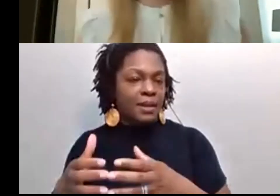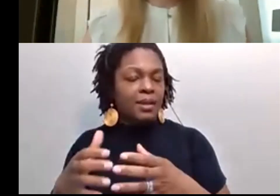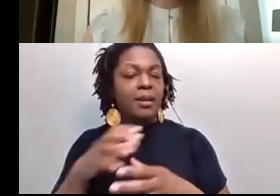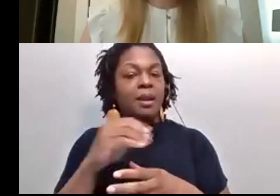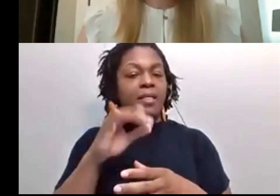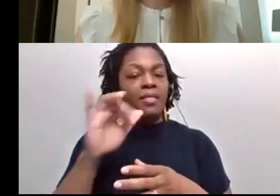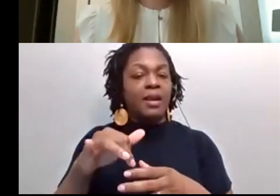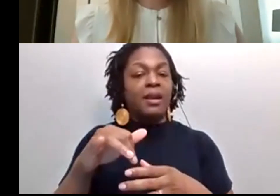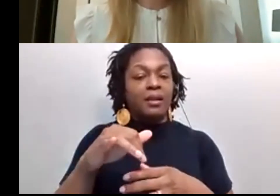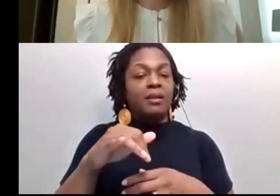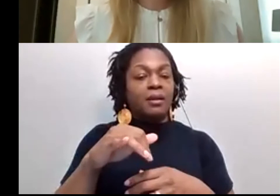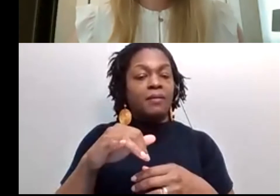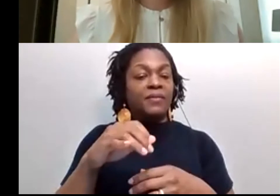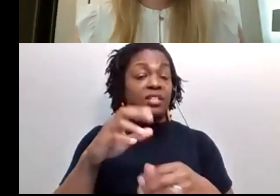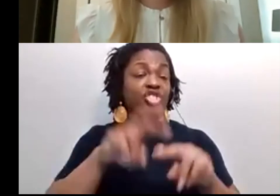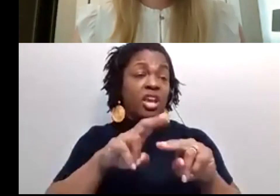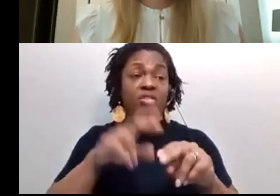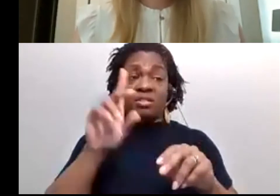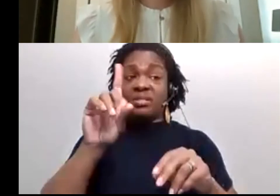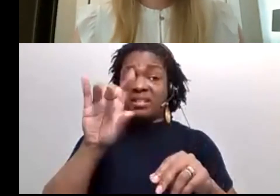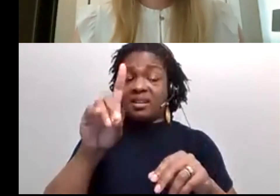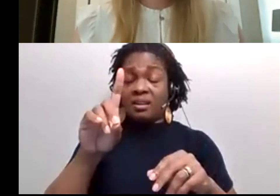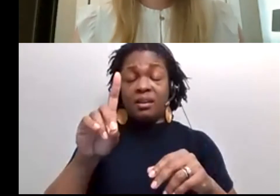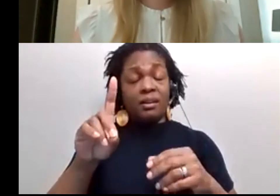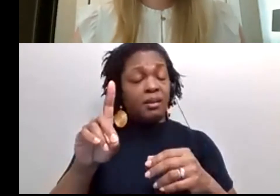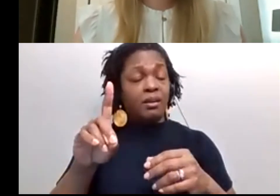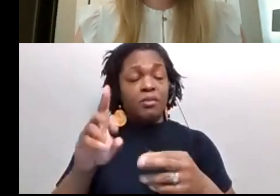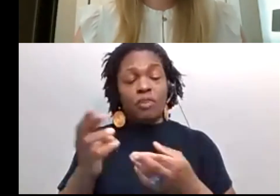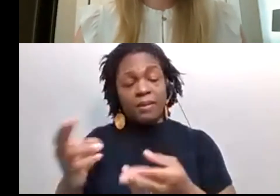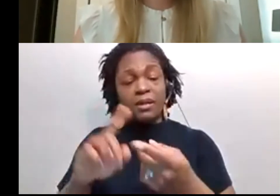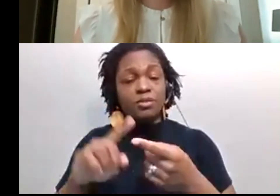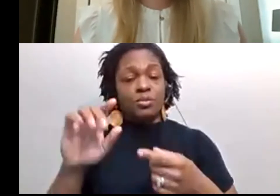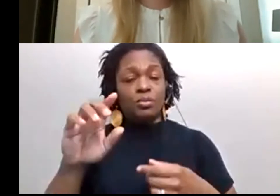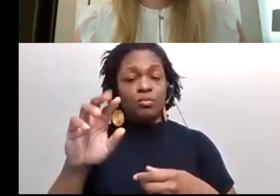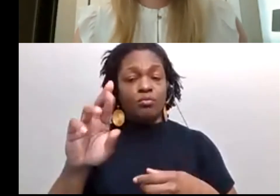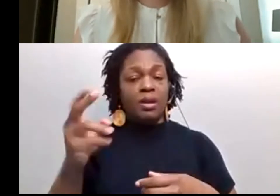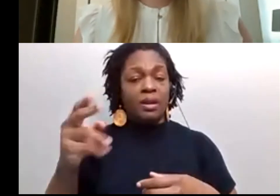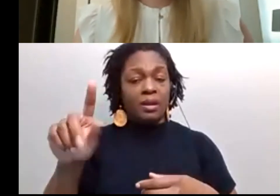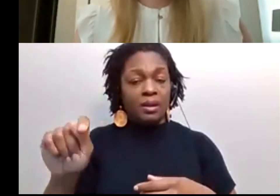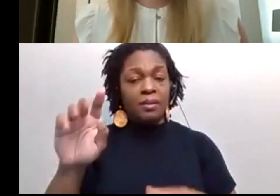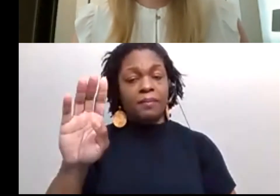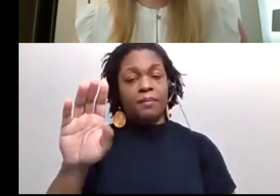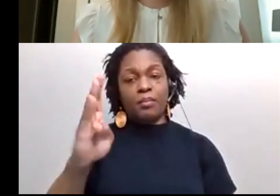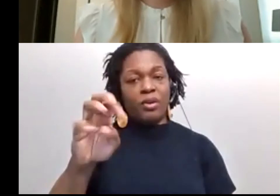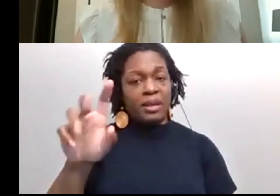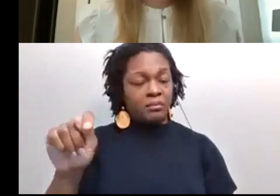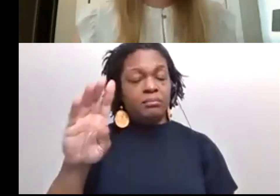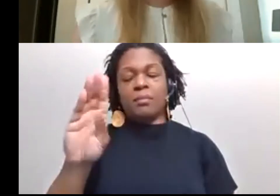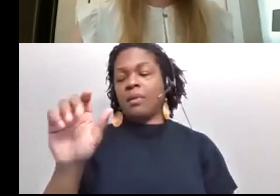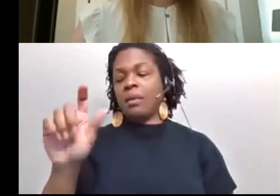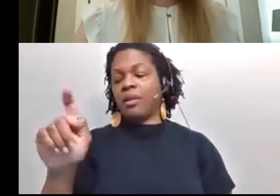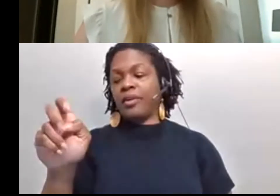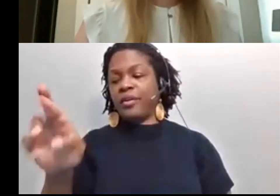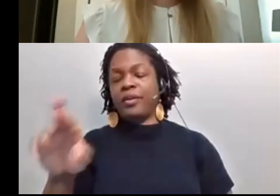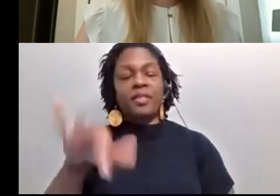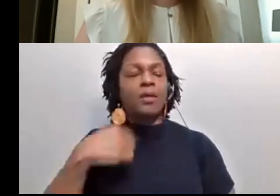that they're funding it this year, but we're going to need, $5 million state general funds for the next year. So we just need to make